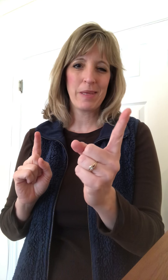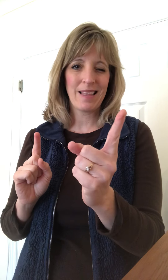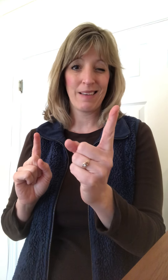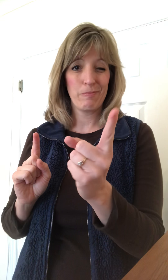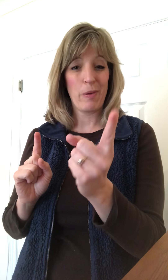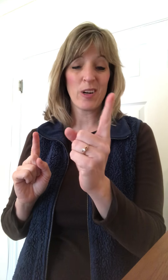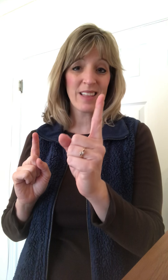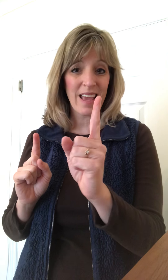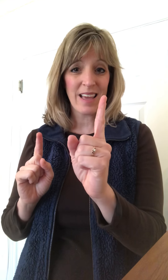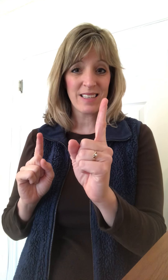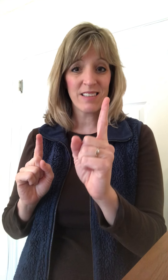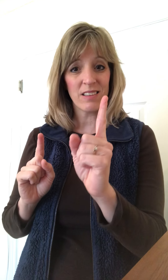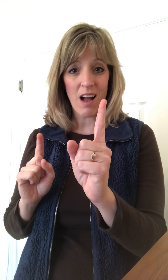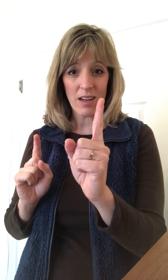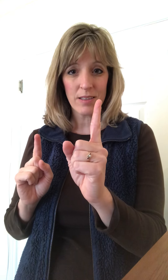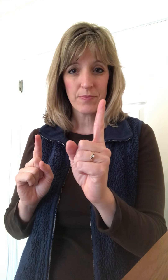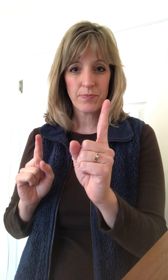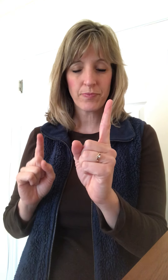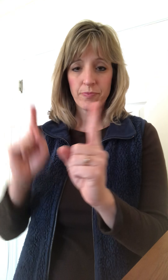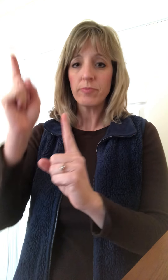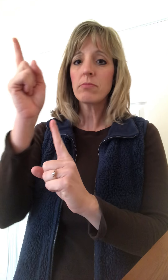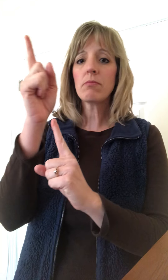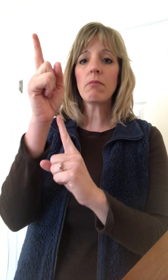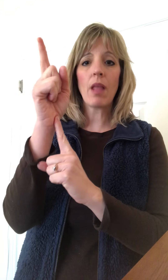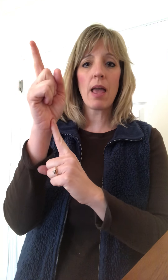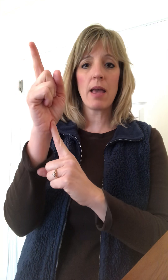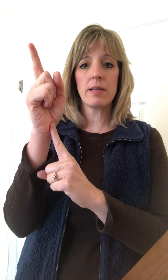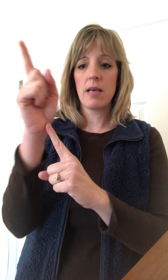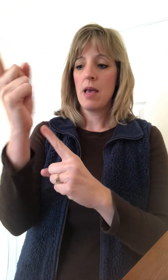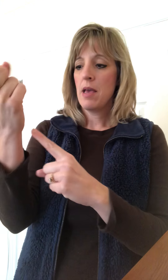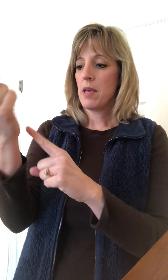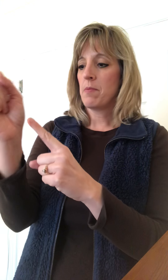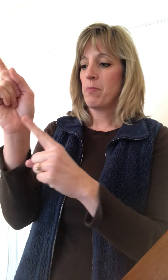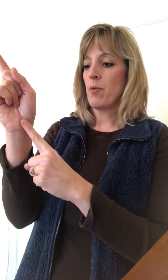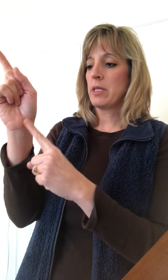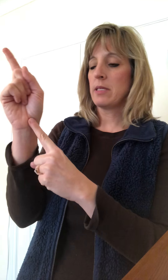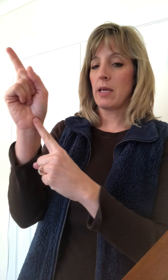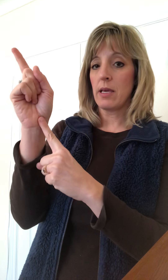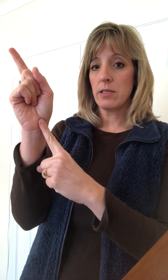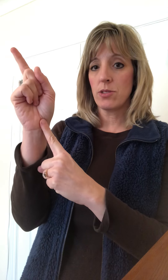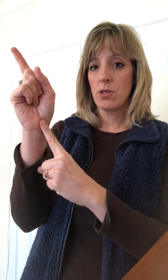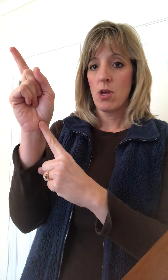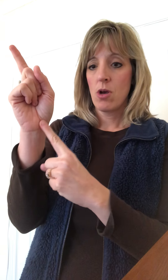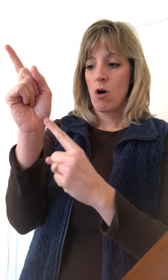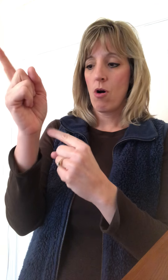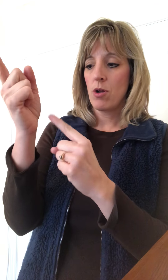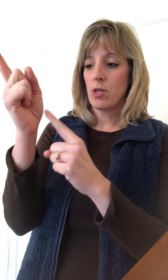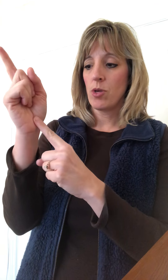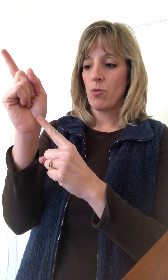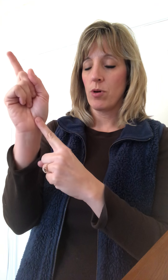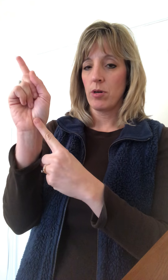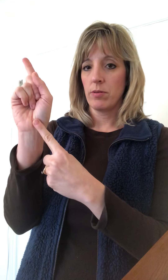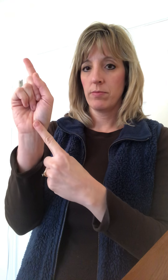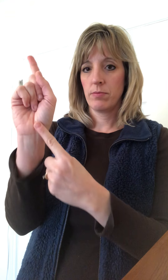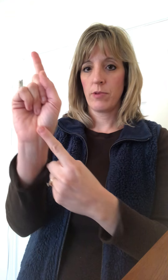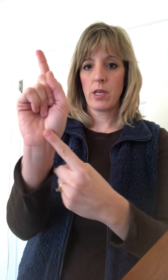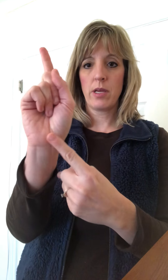like part of the hand of the clock. And it hits on your, right